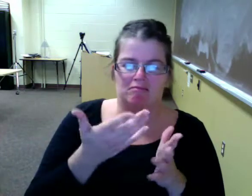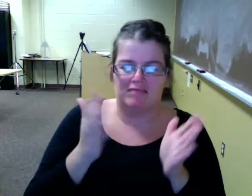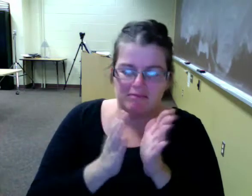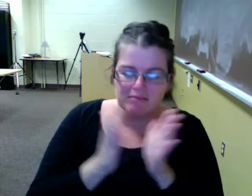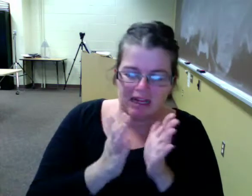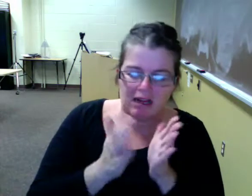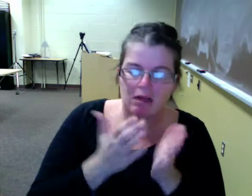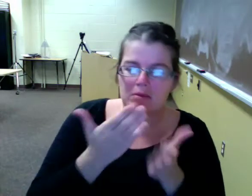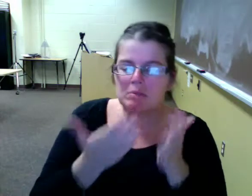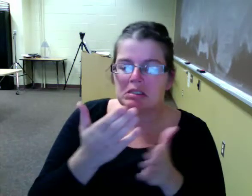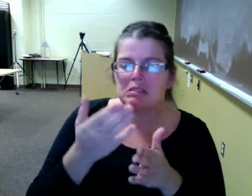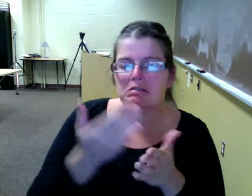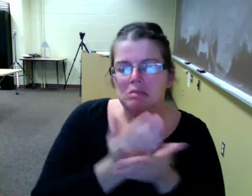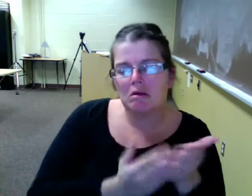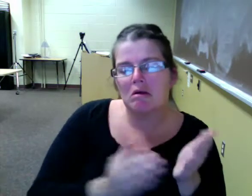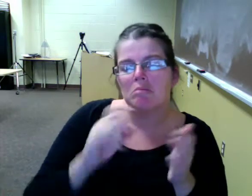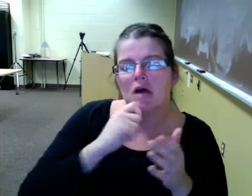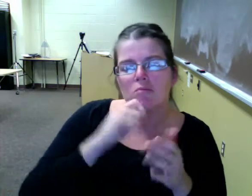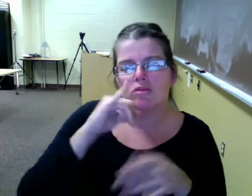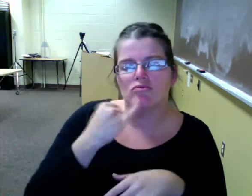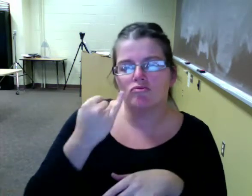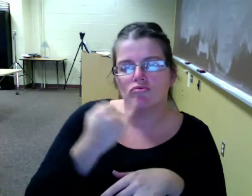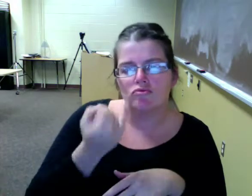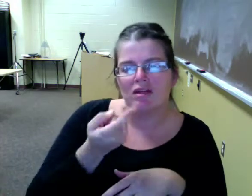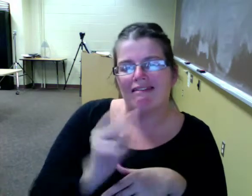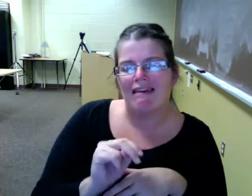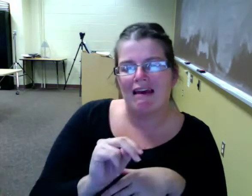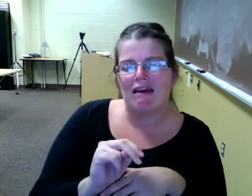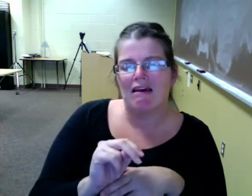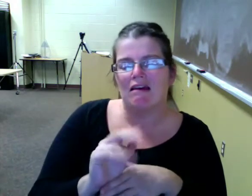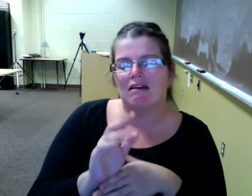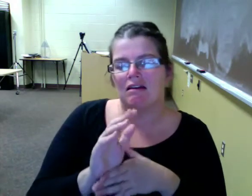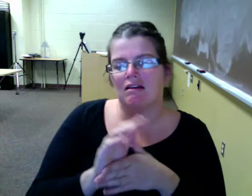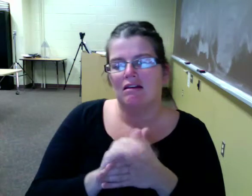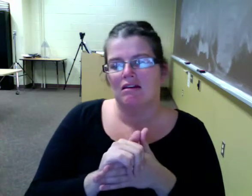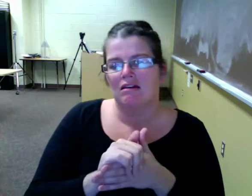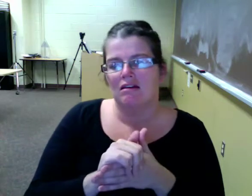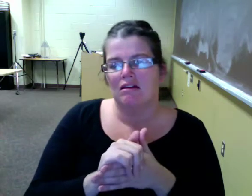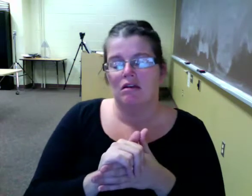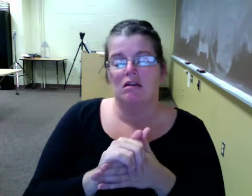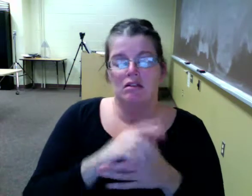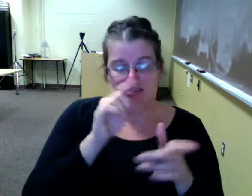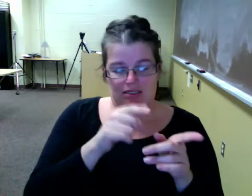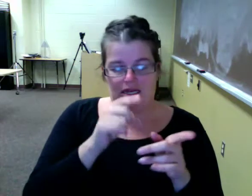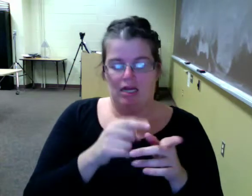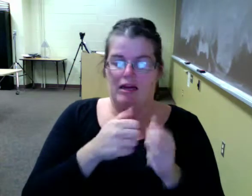juice. And every day, Danny would follow this regimen, apple juice, and very